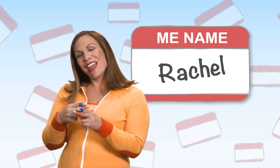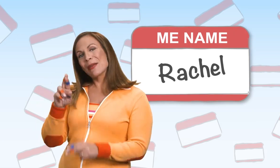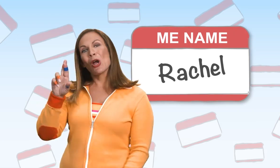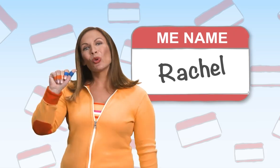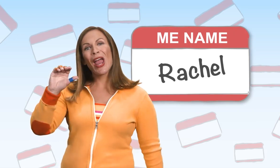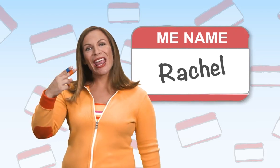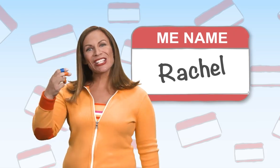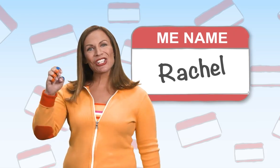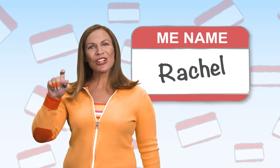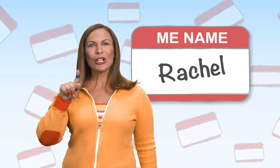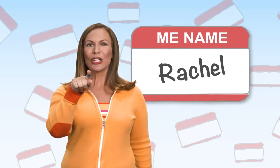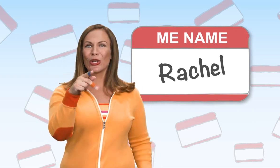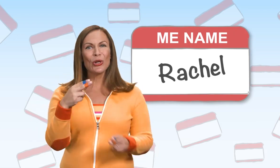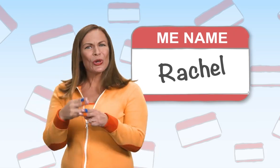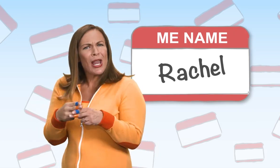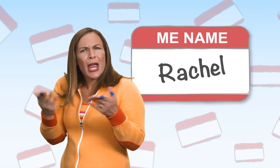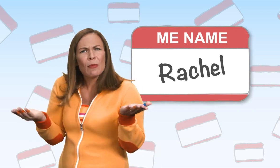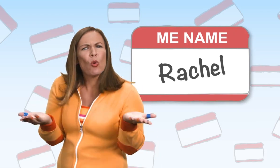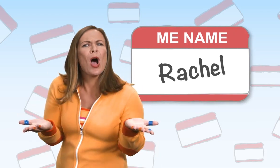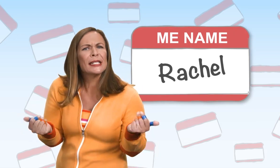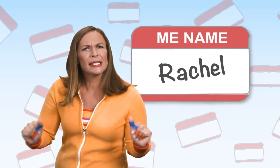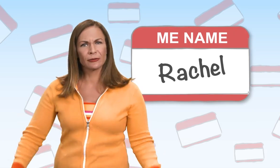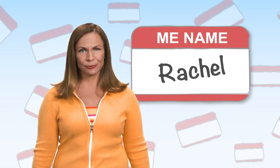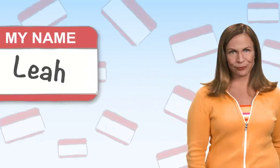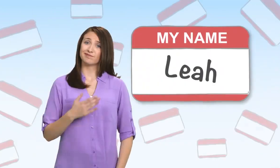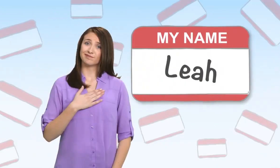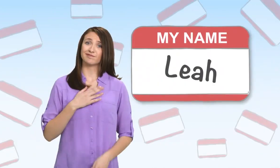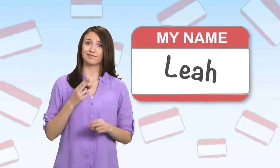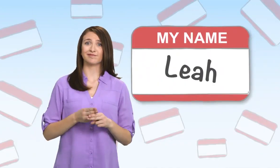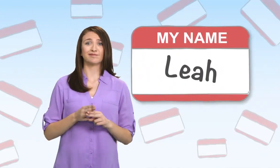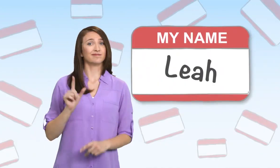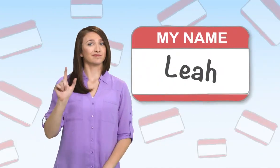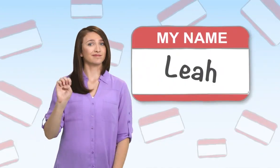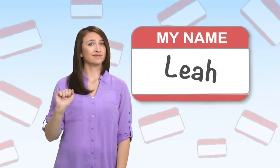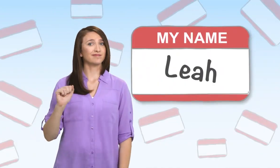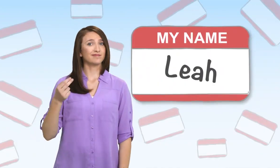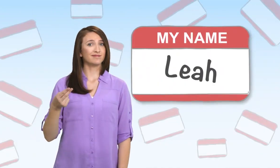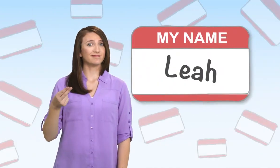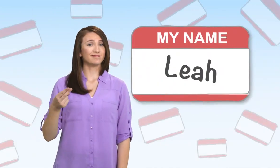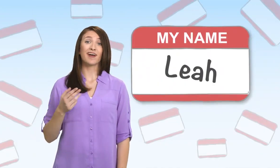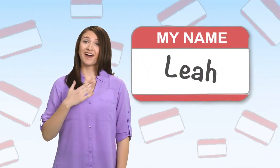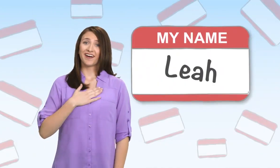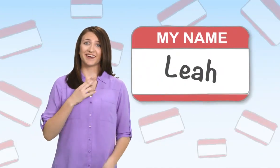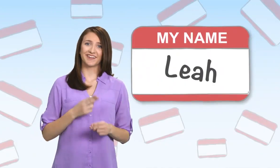name Rachel. You name what? My name Leah. My